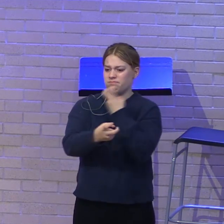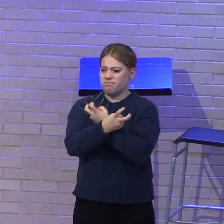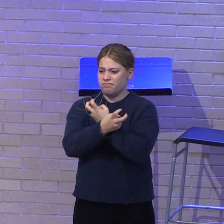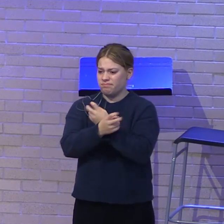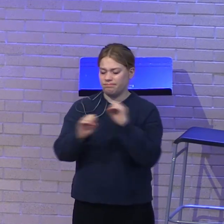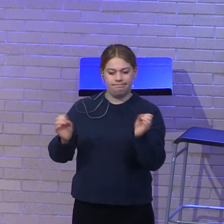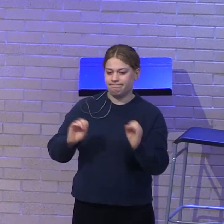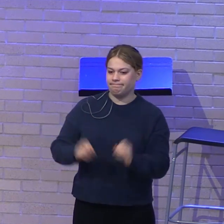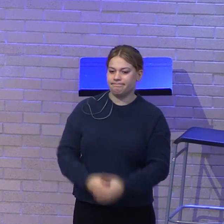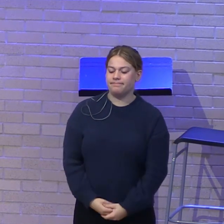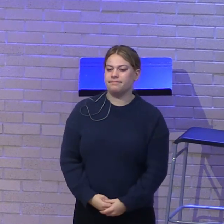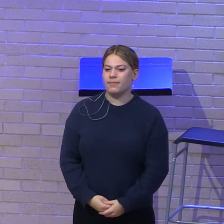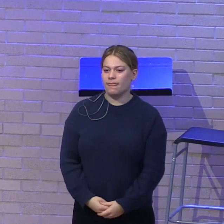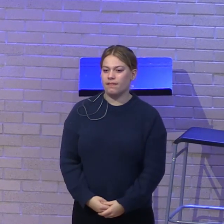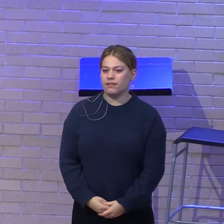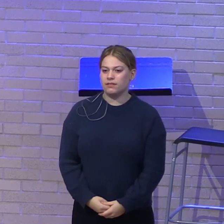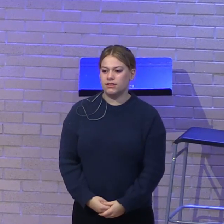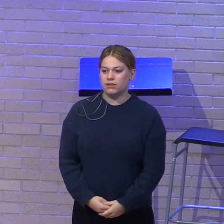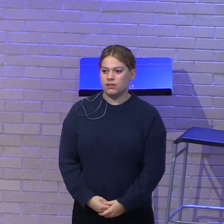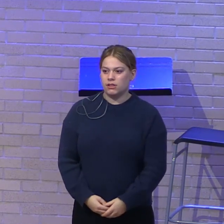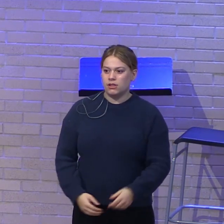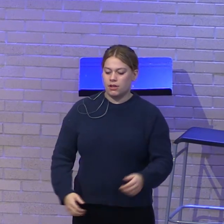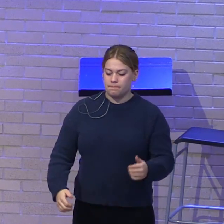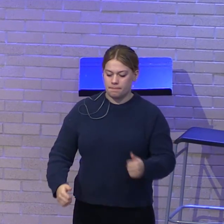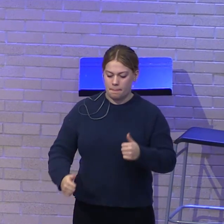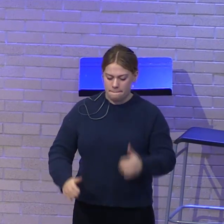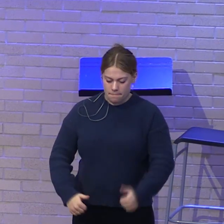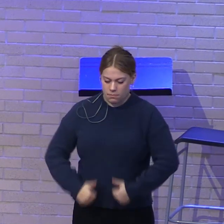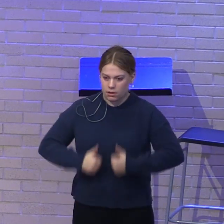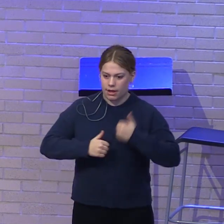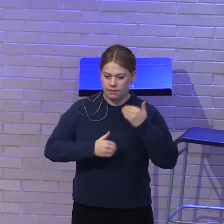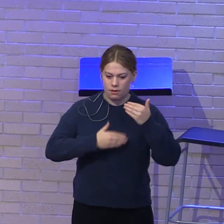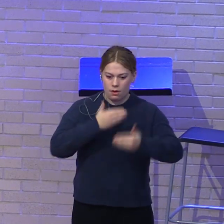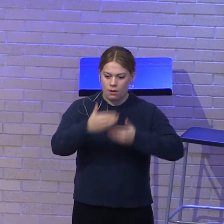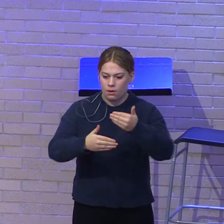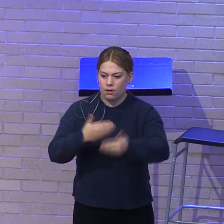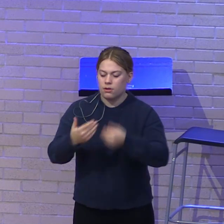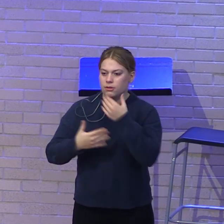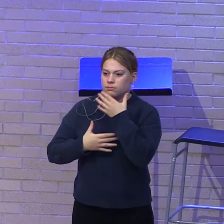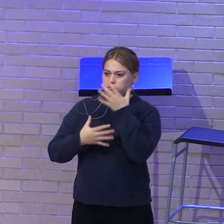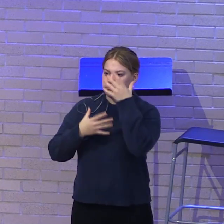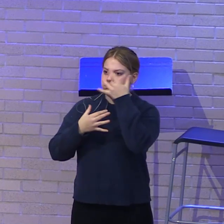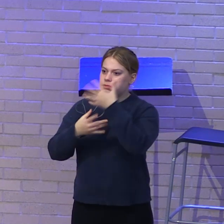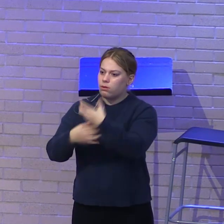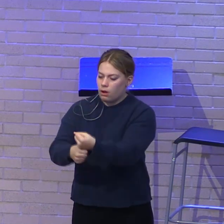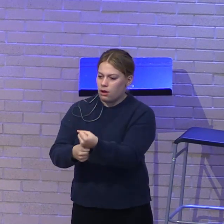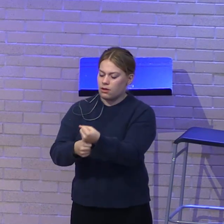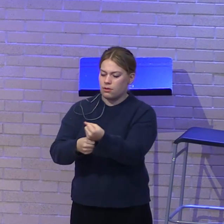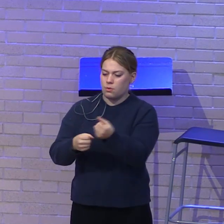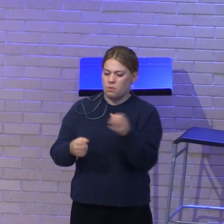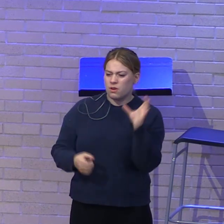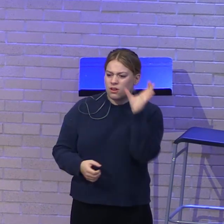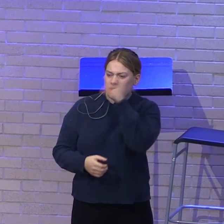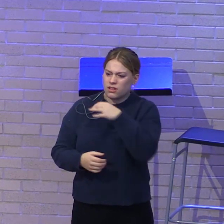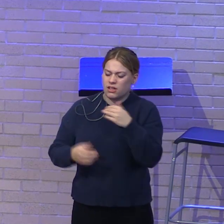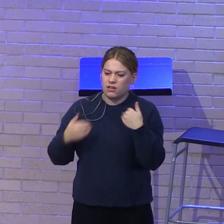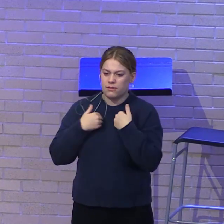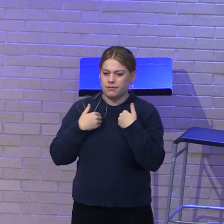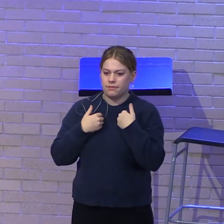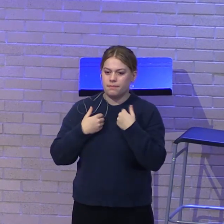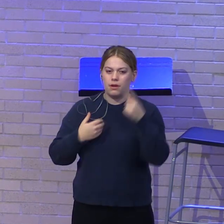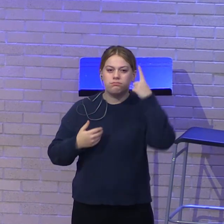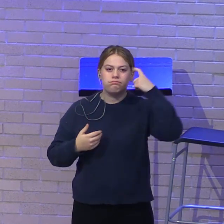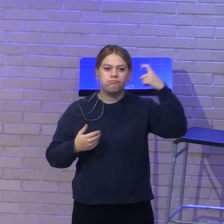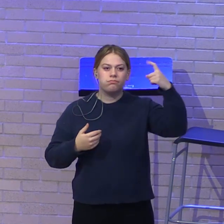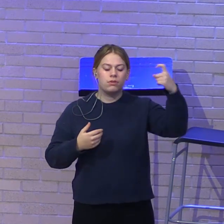Because of this lifelong interest in weird creatures, one of my dreams ever since I was a kid was to travel to the